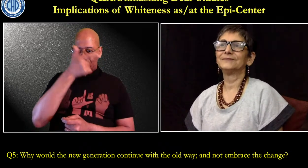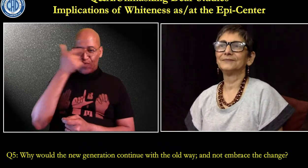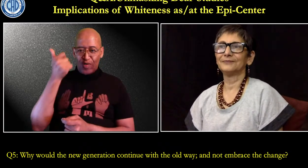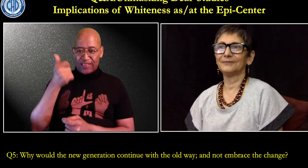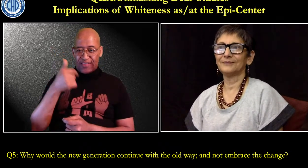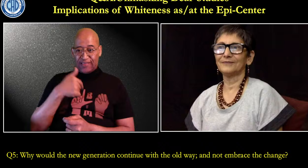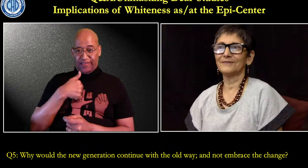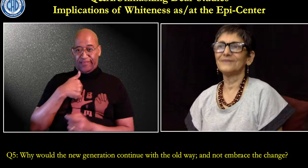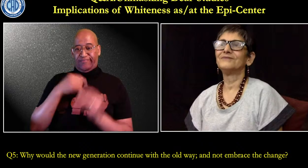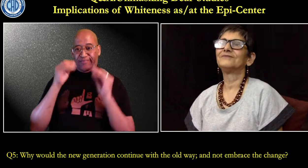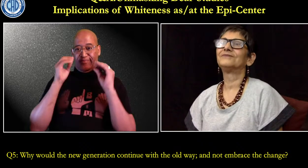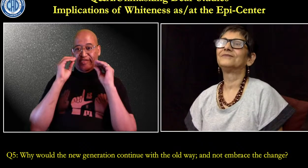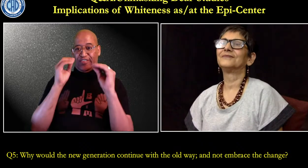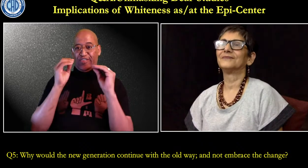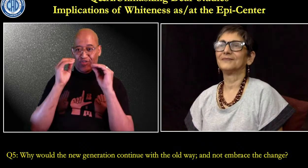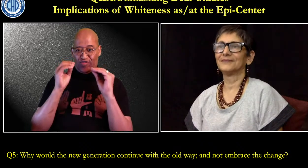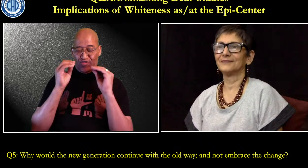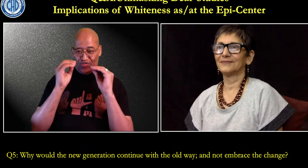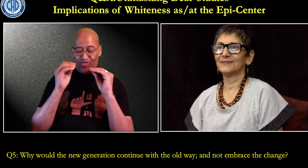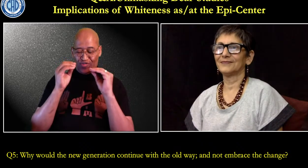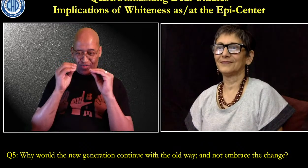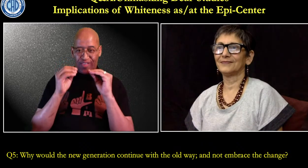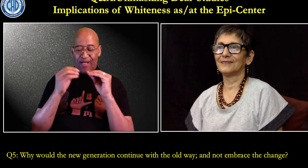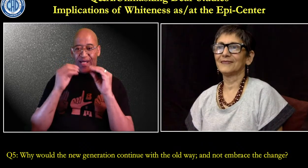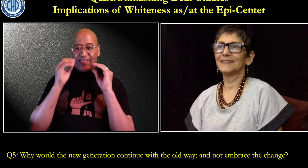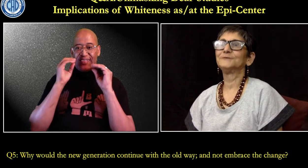I'm not exactly sure about that.